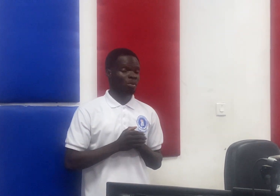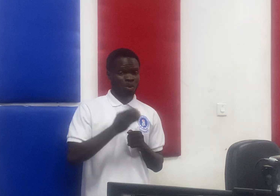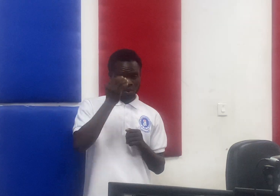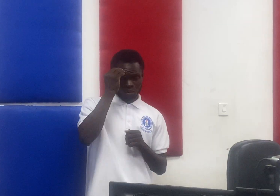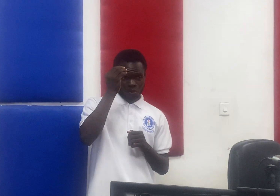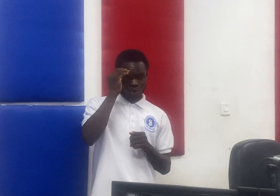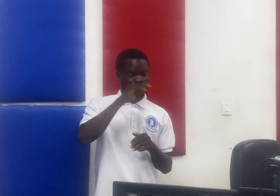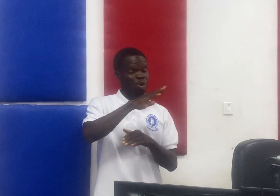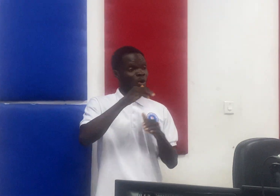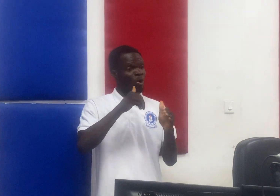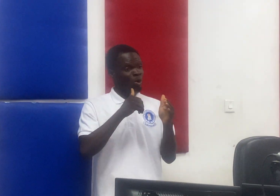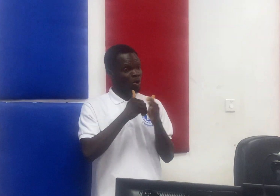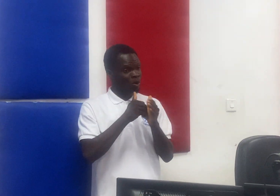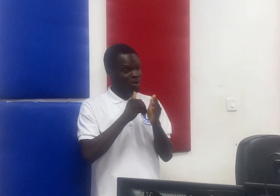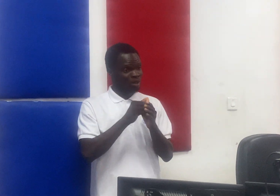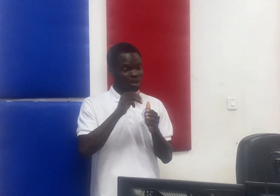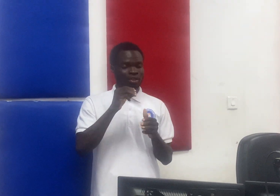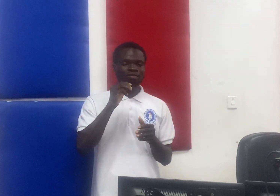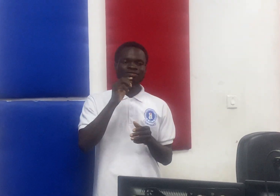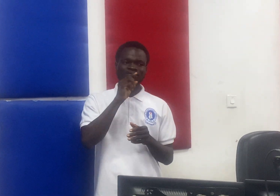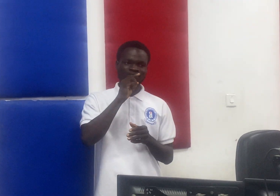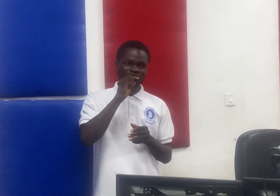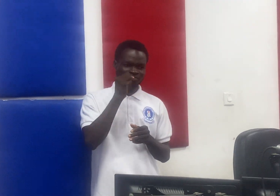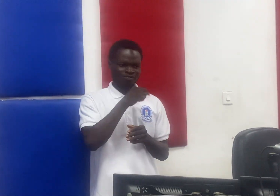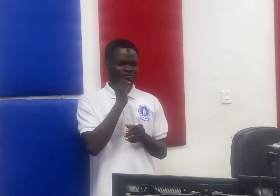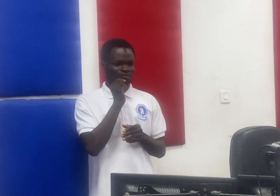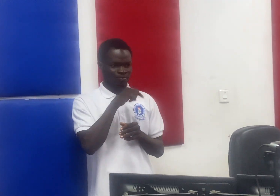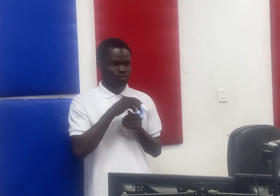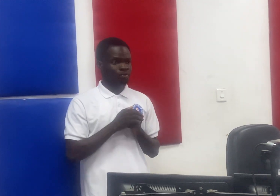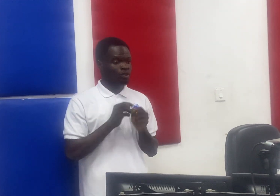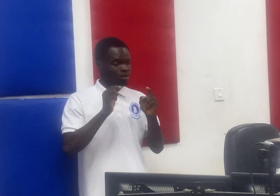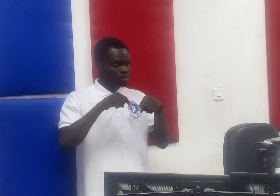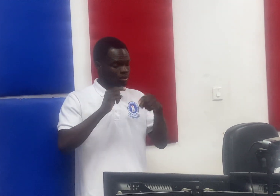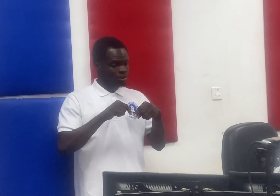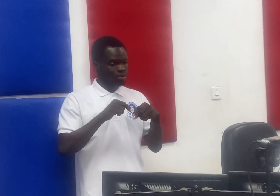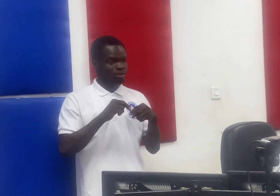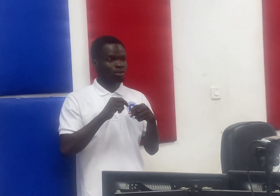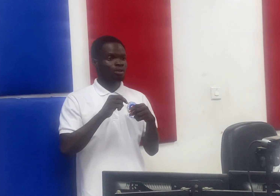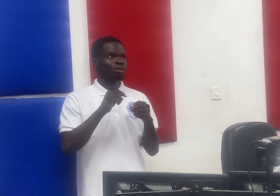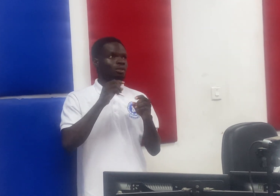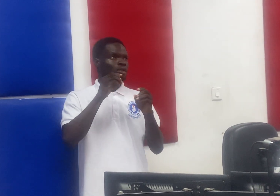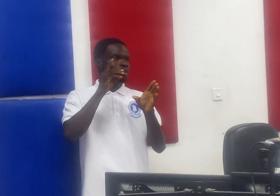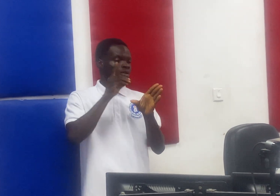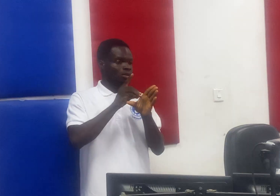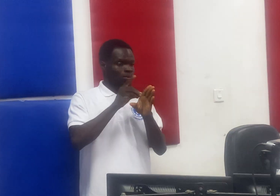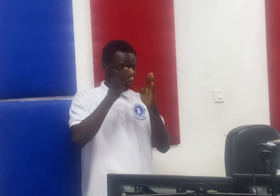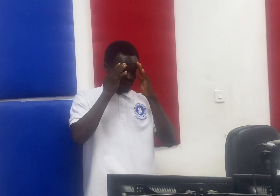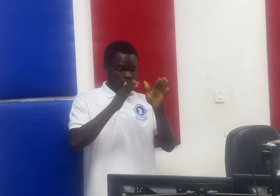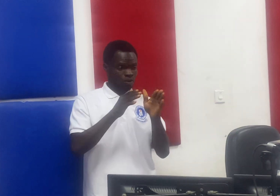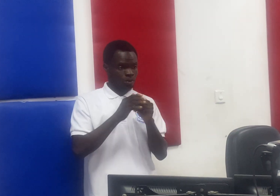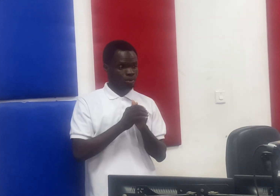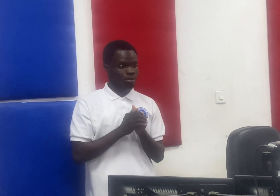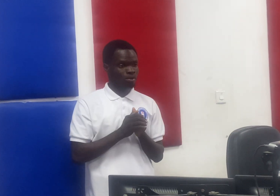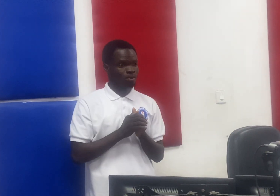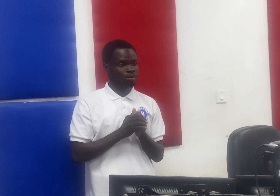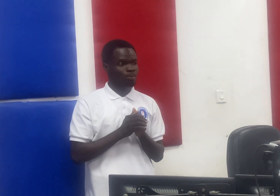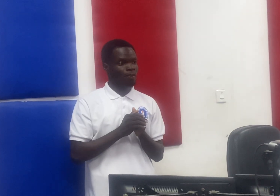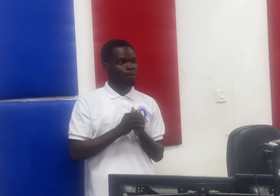Yes. Please, if you just joined, this is Disability Focus on Radio Windy Bay 98.3 FM.